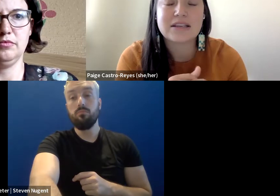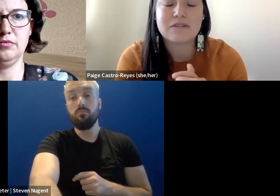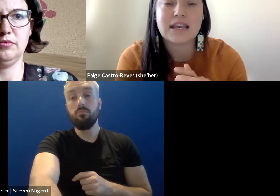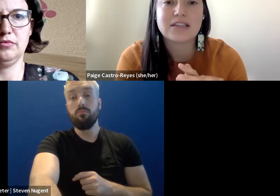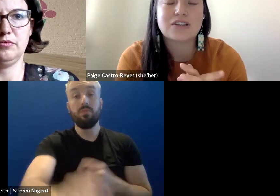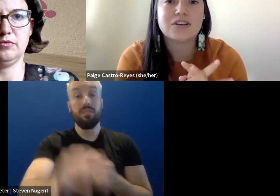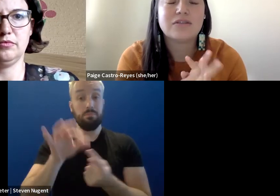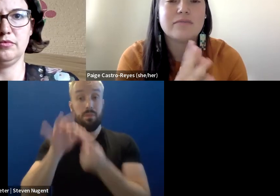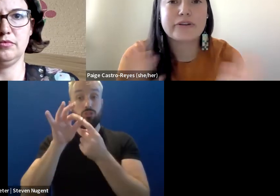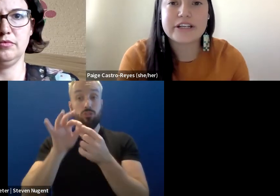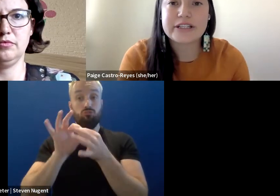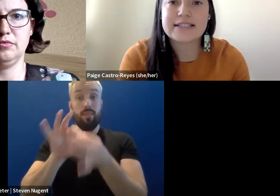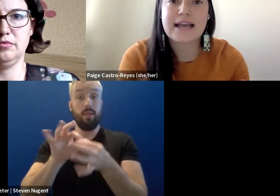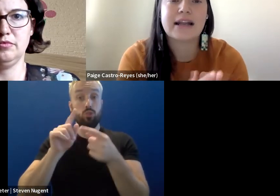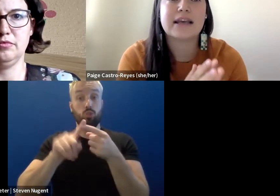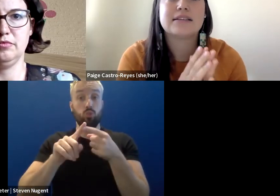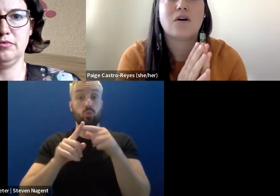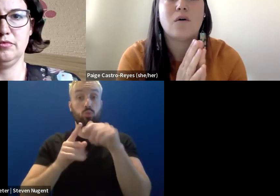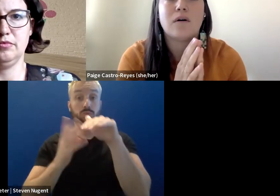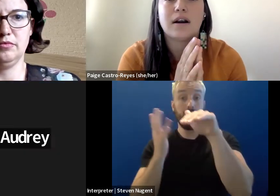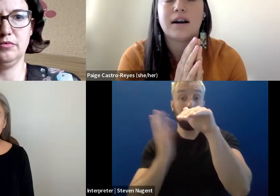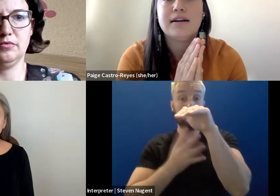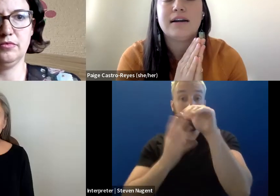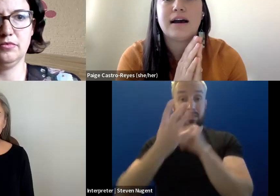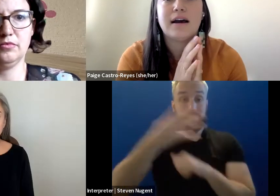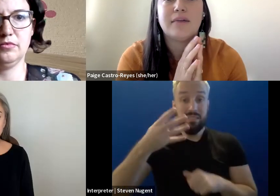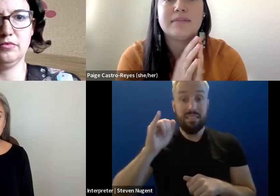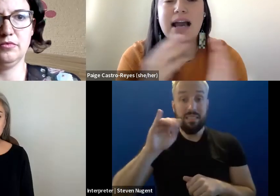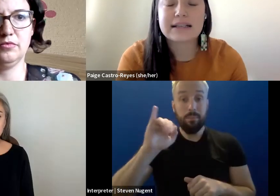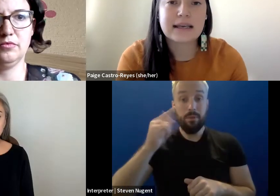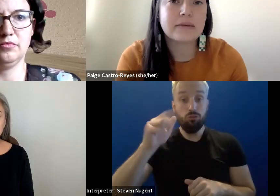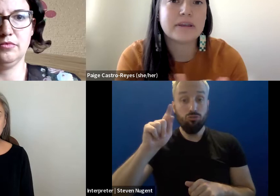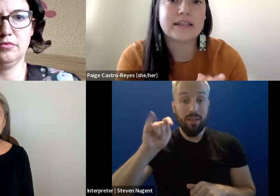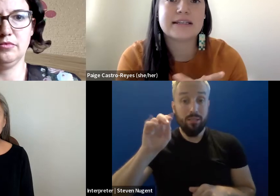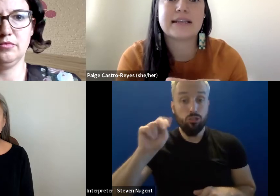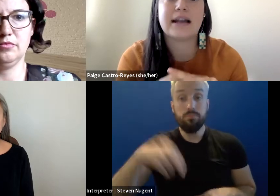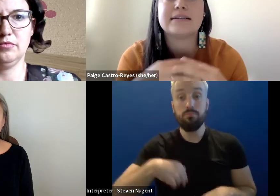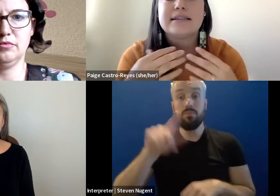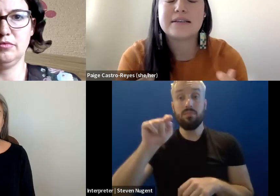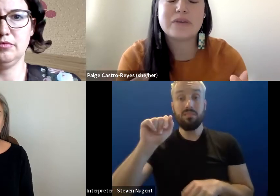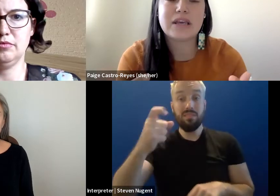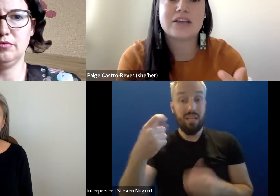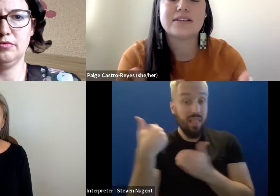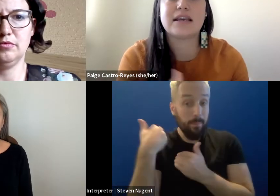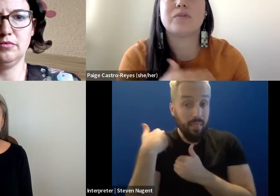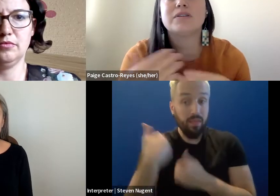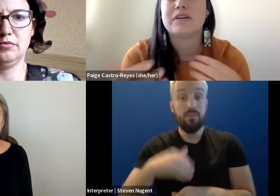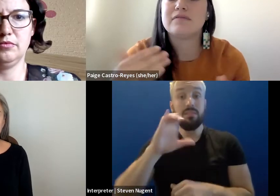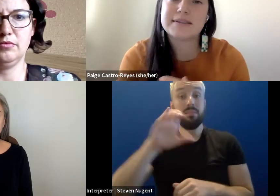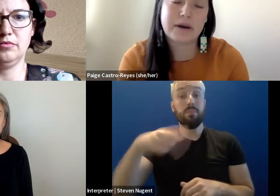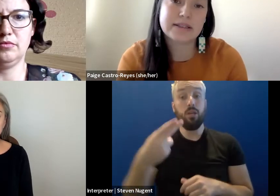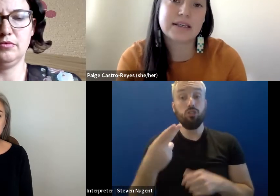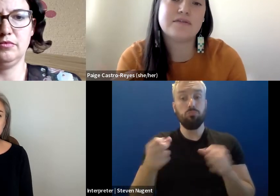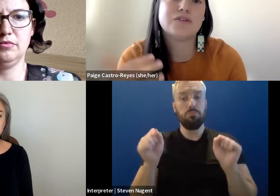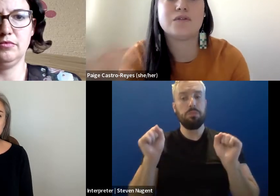especially as it relates to immigration status or tax liability status, CCPH is able to